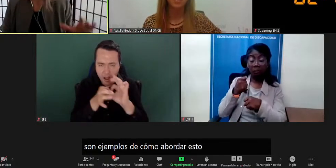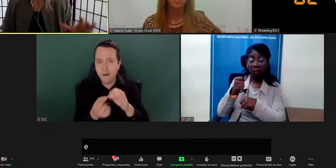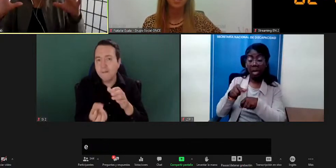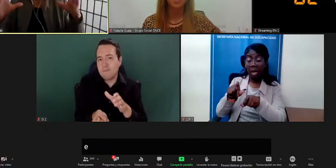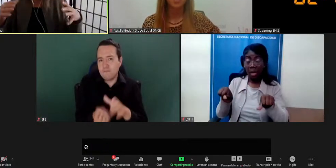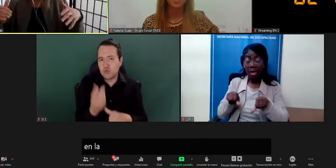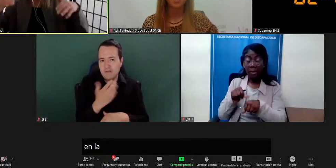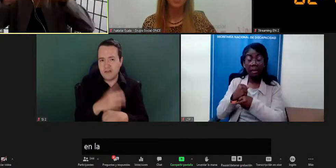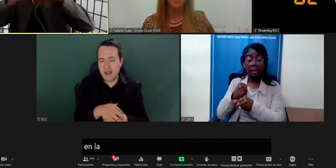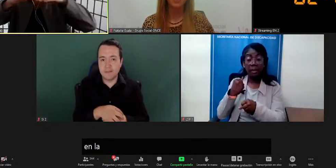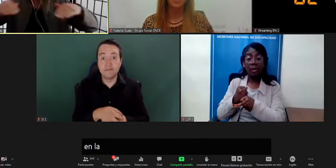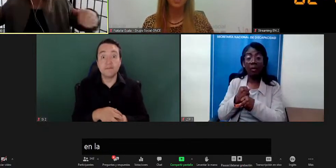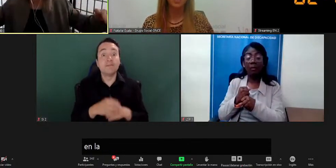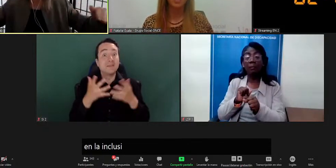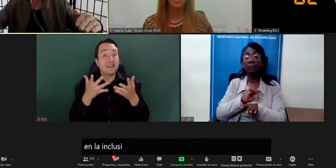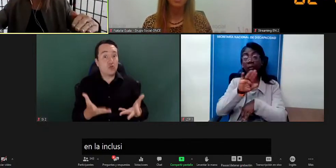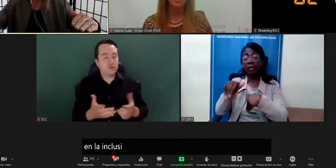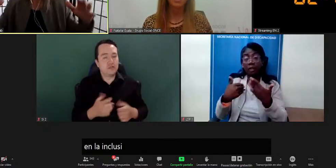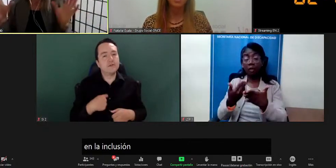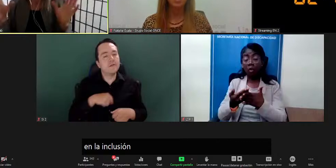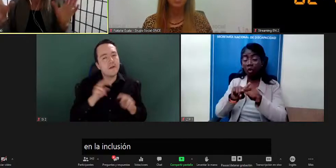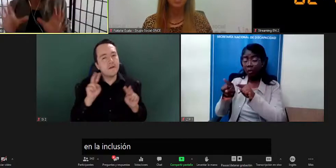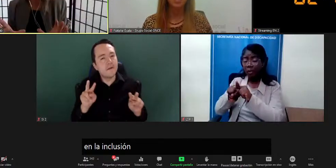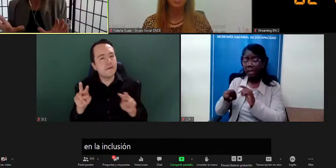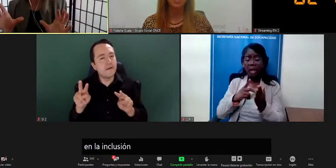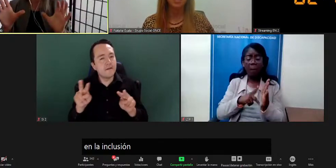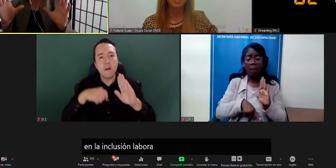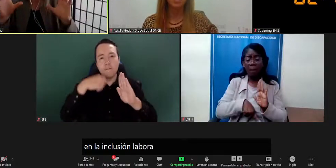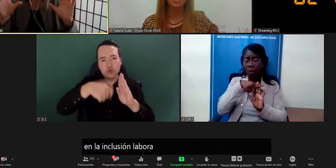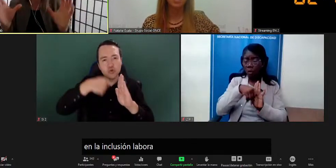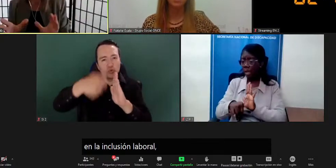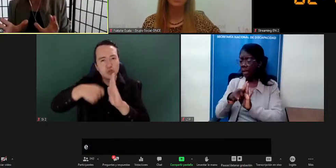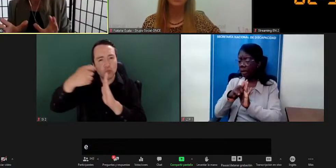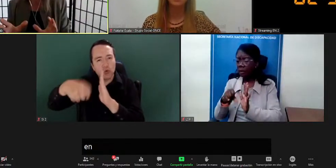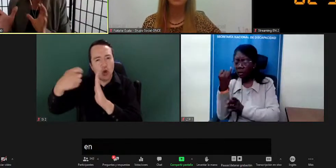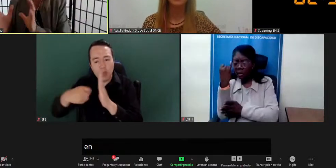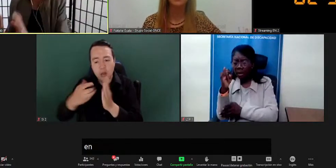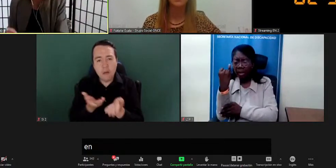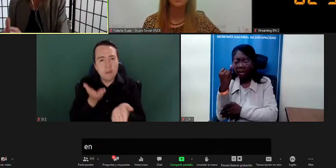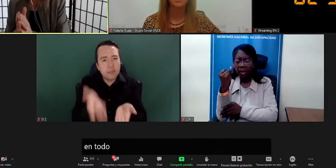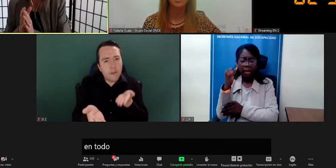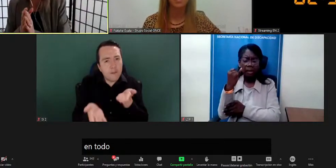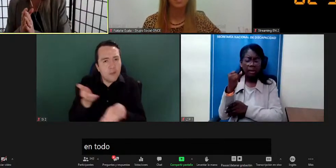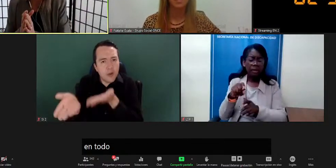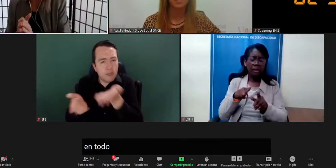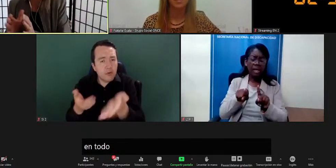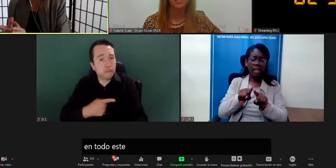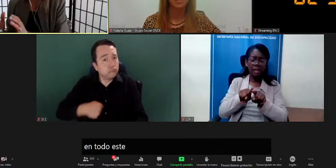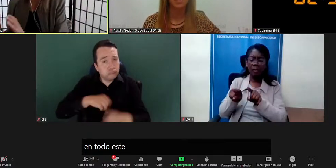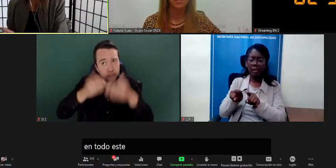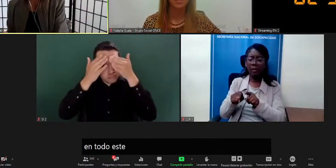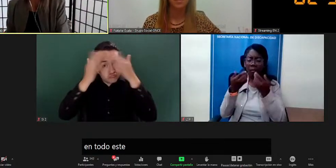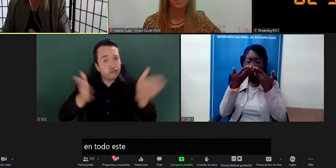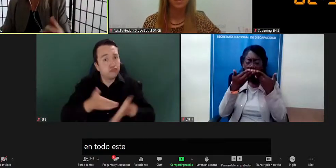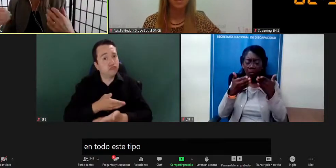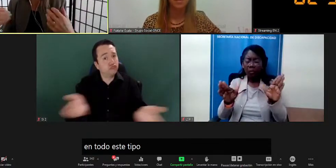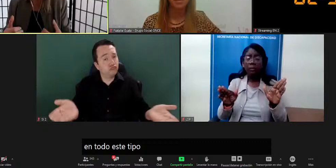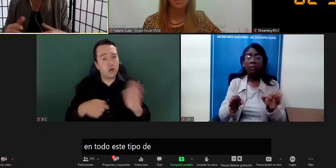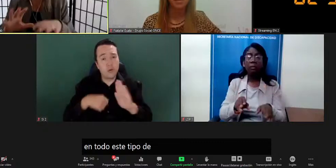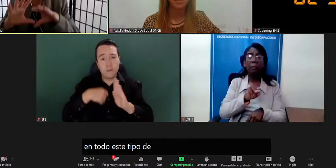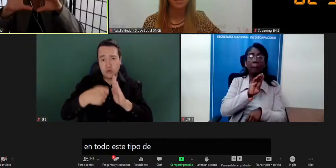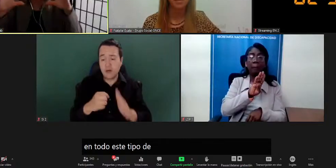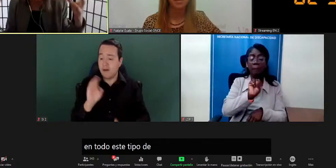labor inclusion from this point of view so from the point of view of all of these projects we are open to ideas we are open in